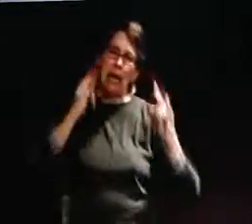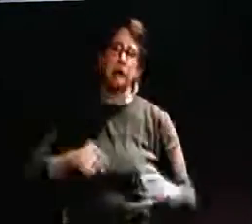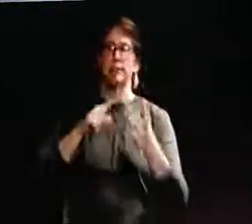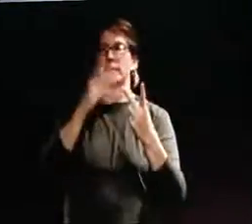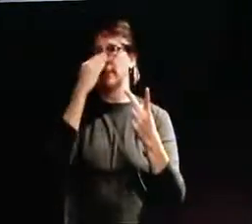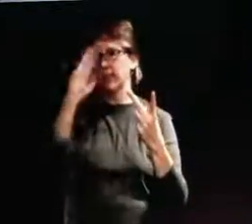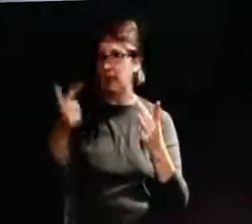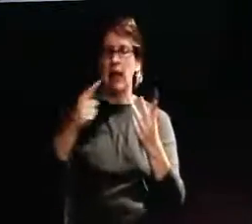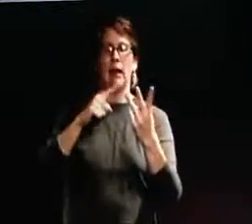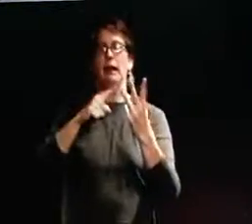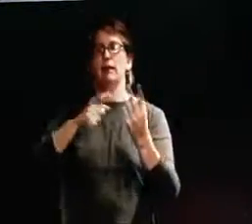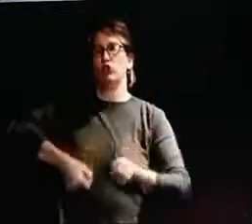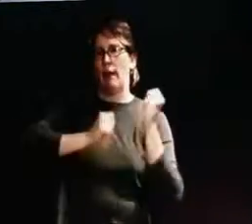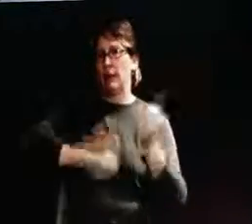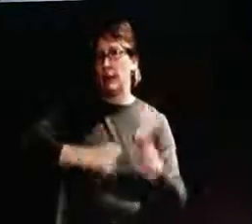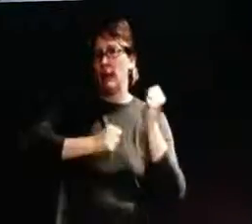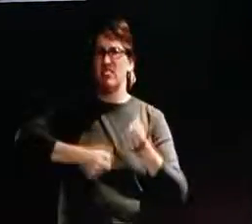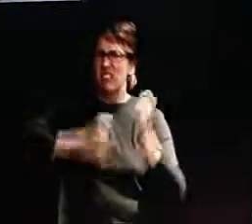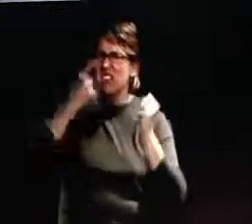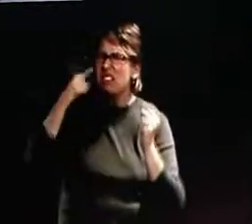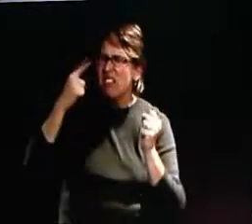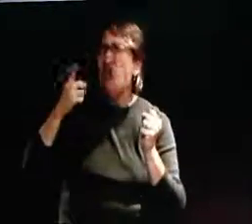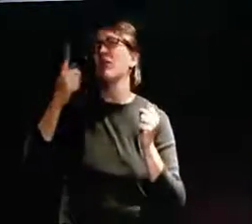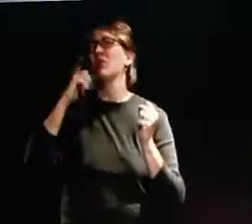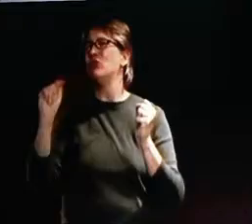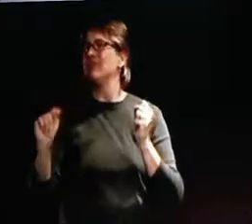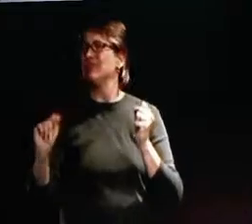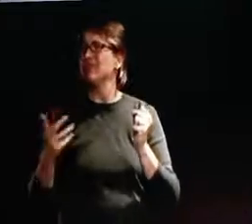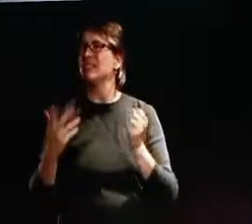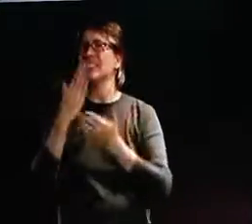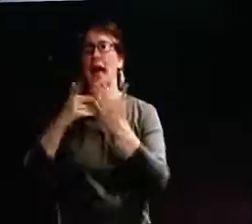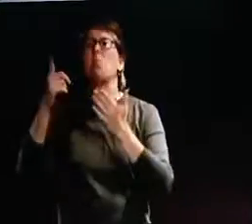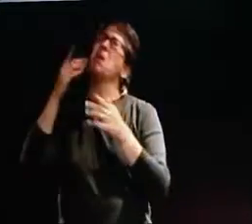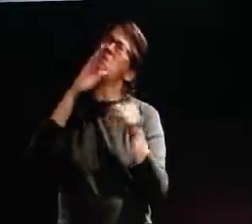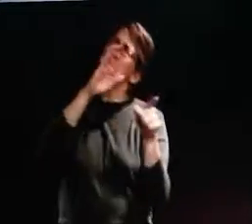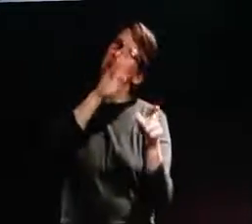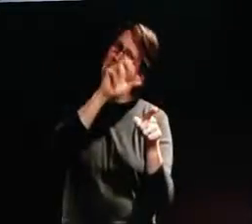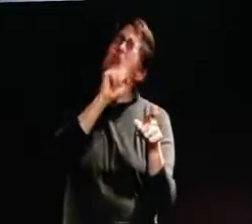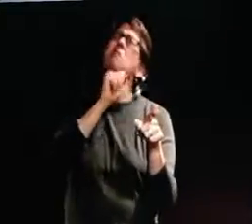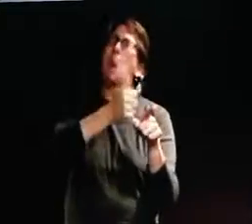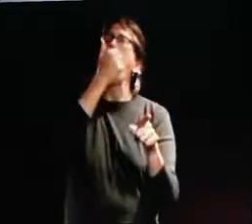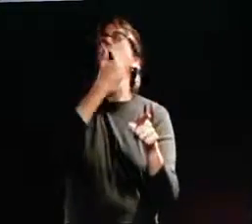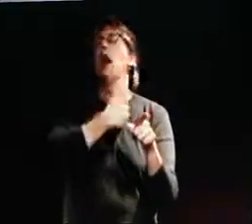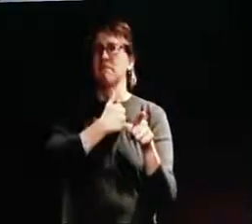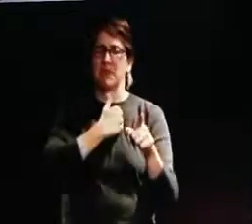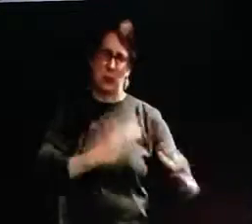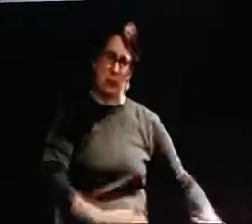lists, books, worksheets of all the different things that you're going to need for a trip. For example, camping gear